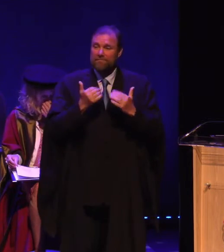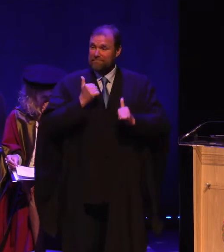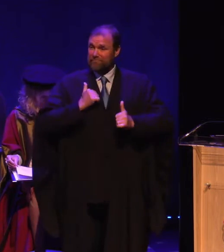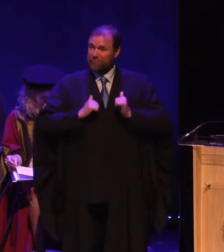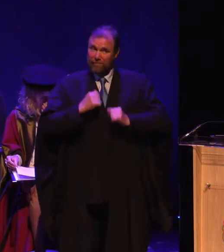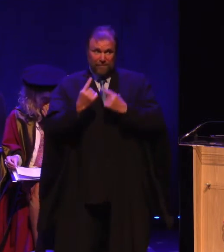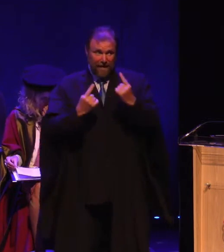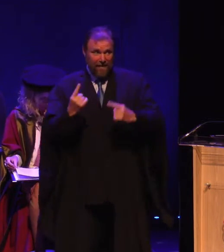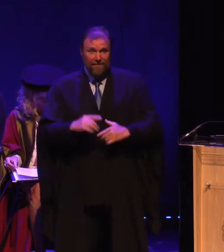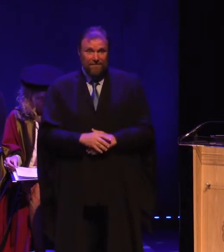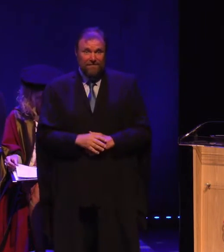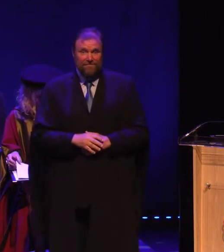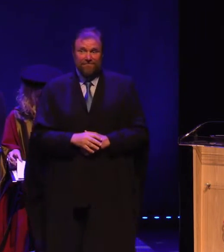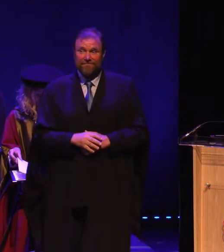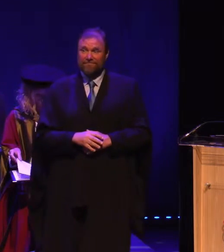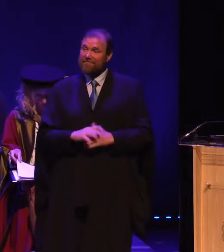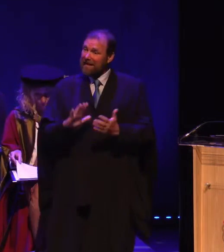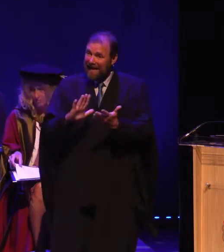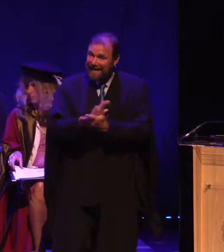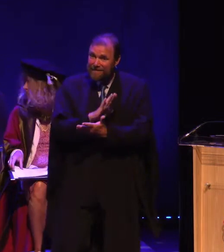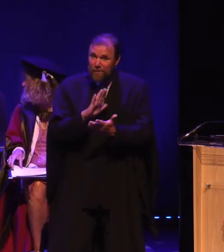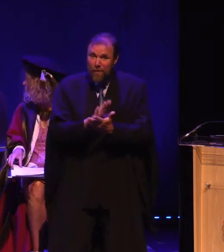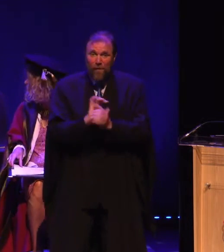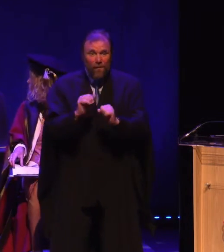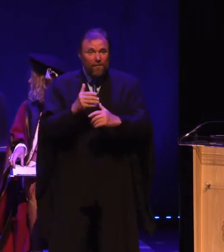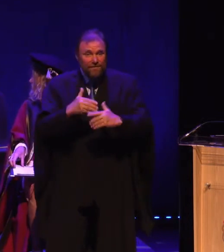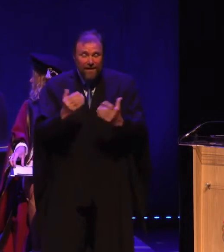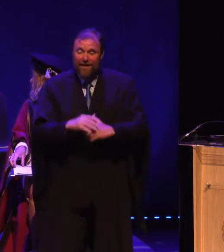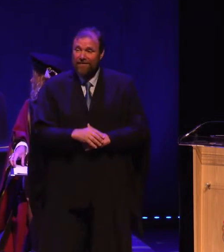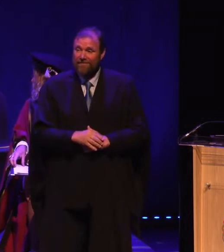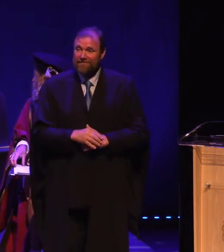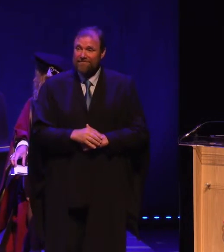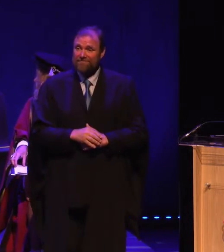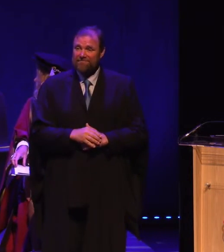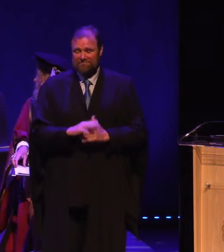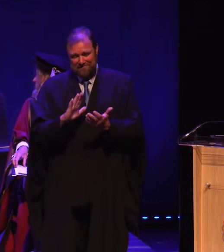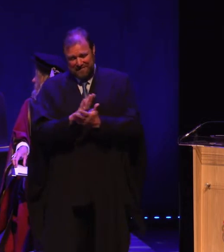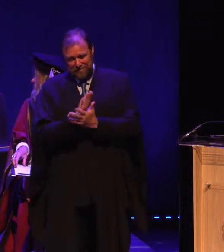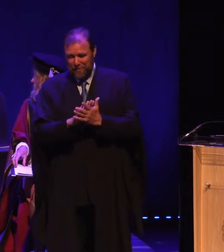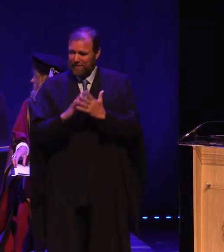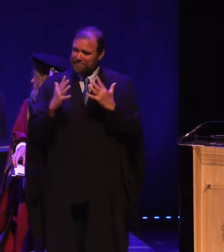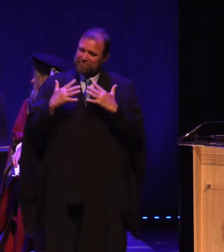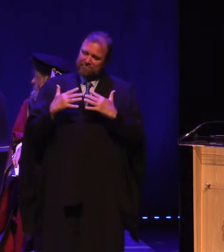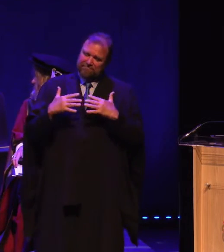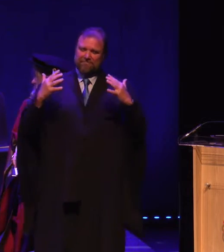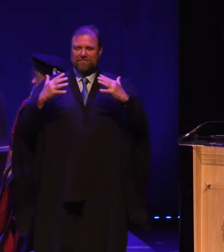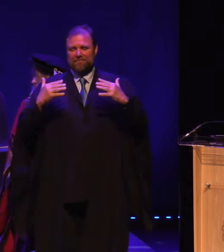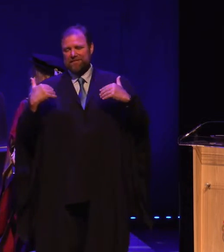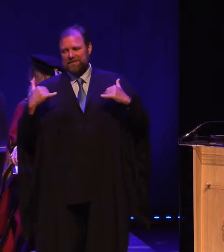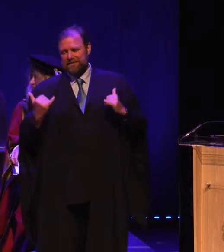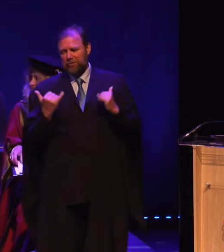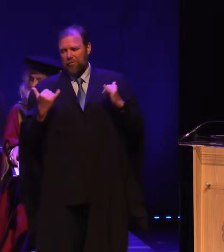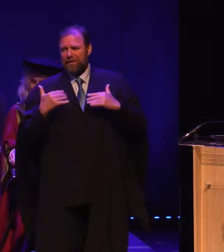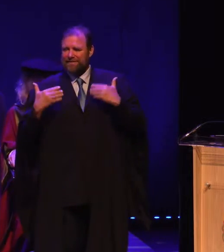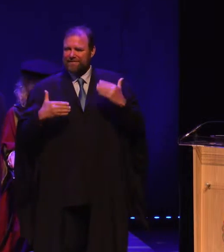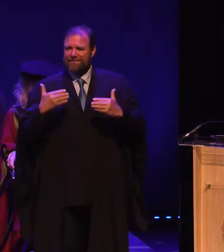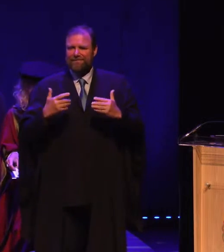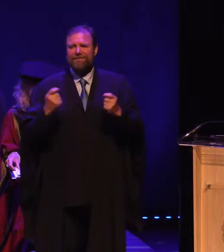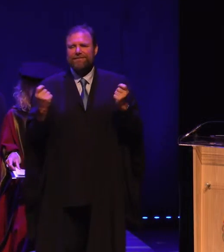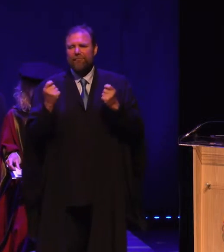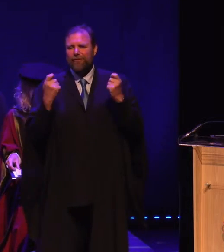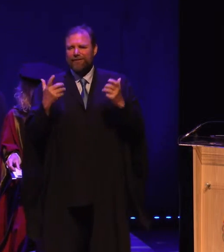yourself. Enjoy this great day of ceremony and celebration. Many